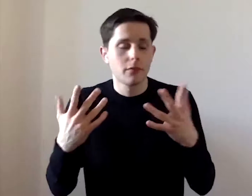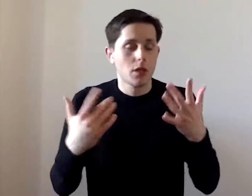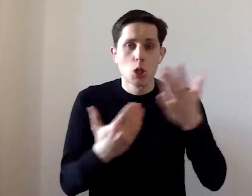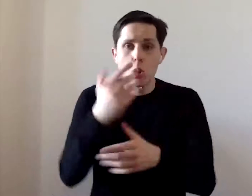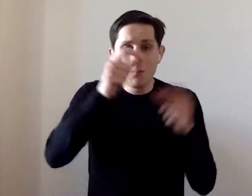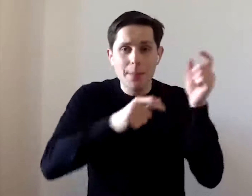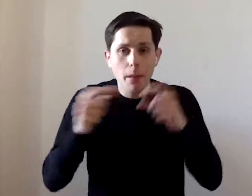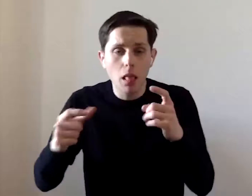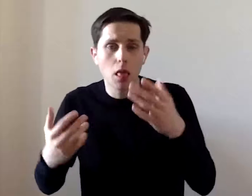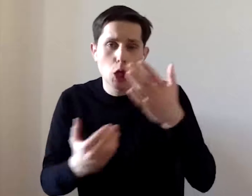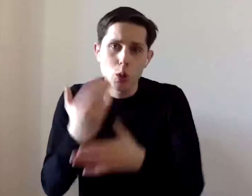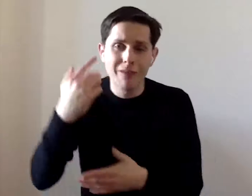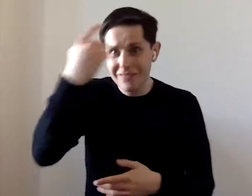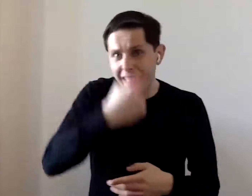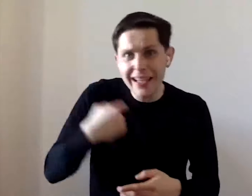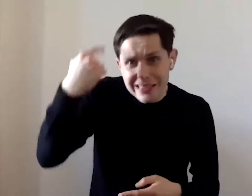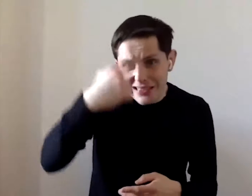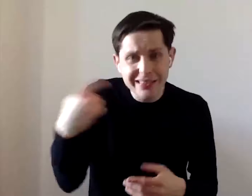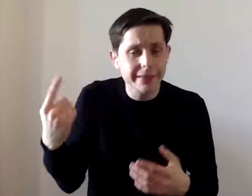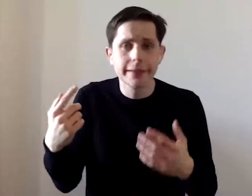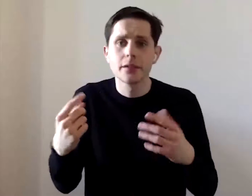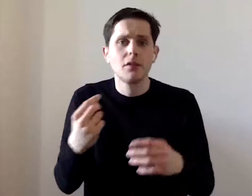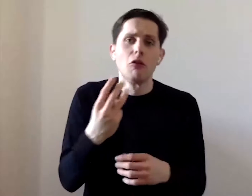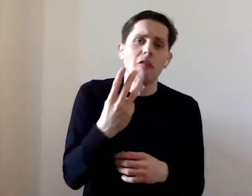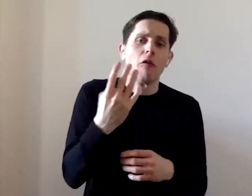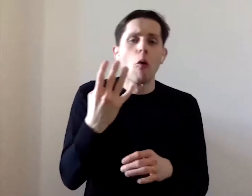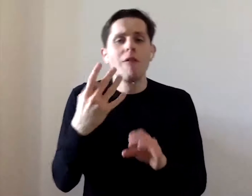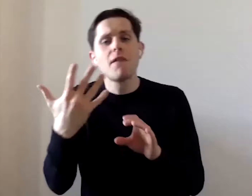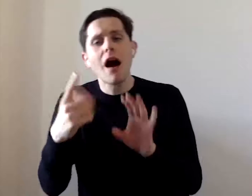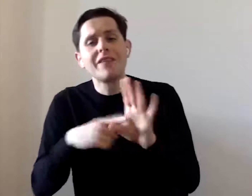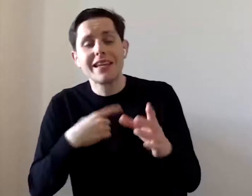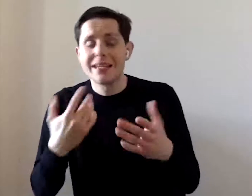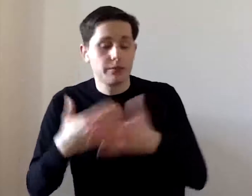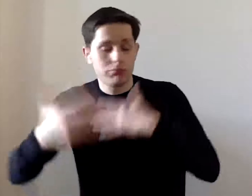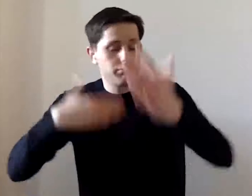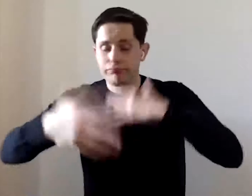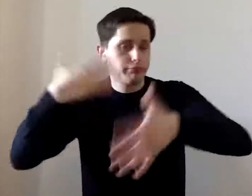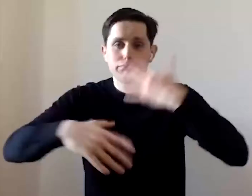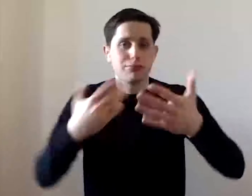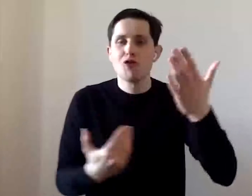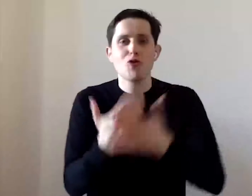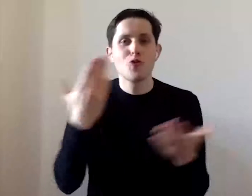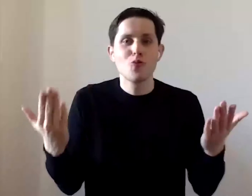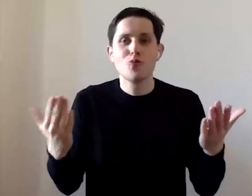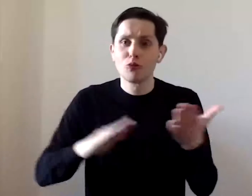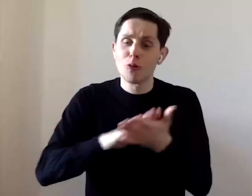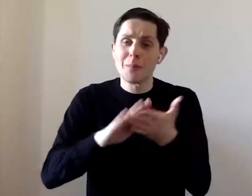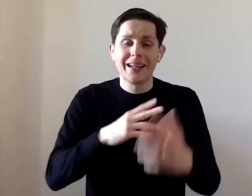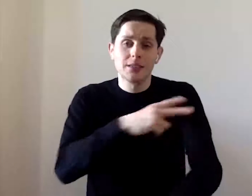know, architecture school is so in flux all the time. Tutors come in and out every year. There's very rarely sort of people that are there